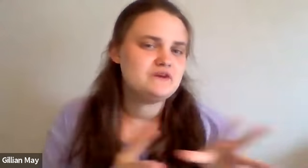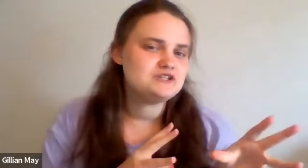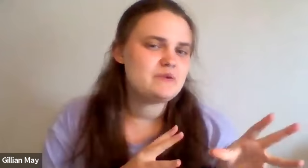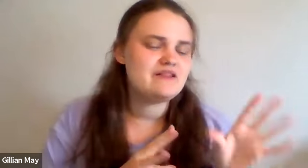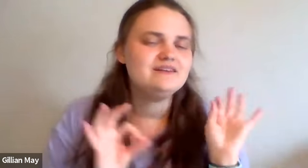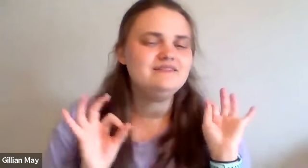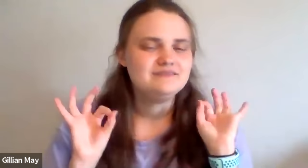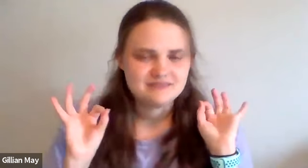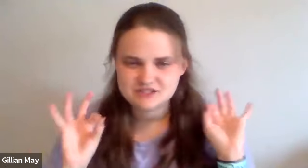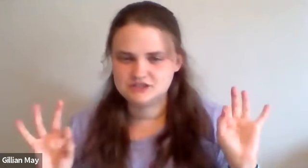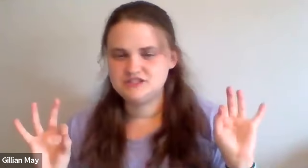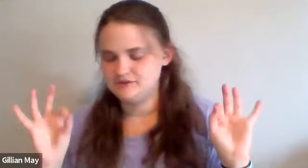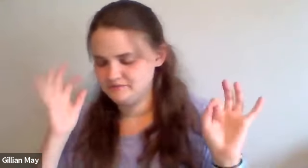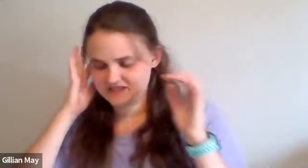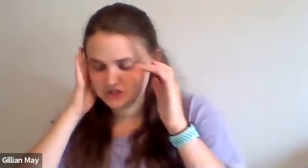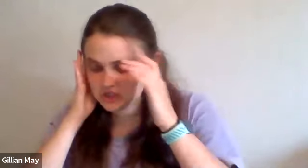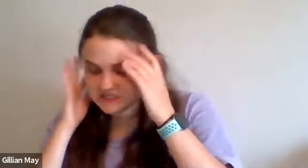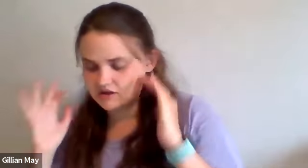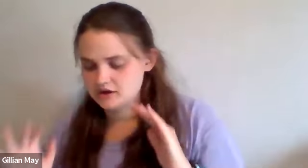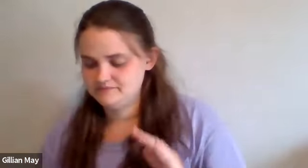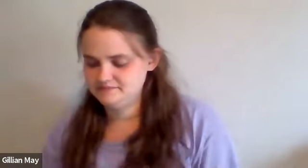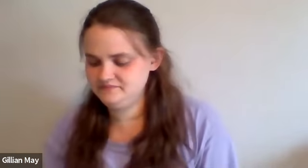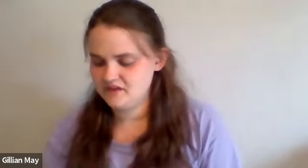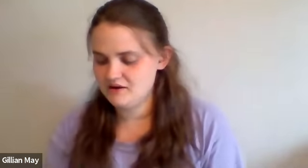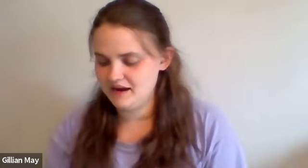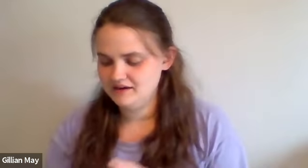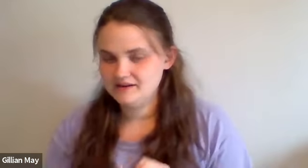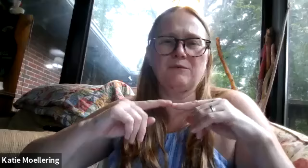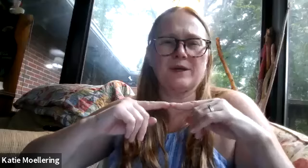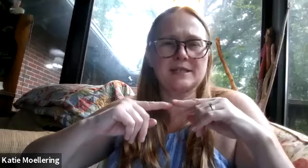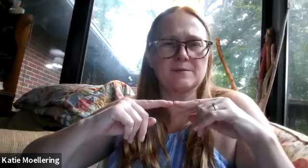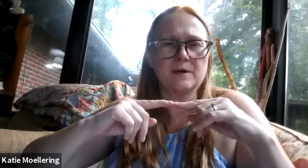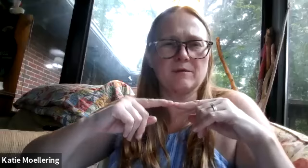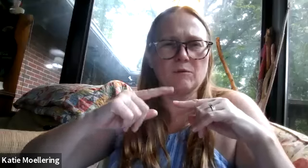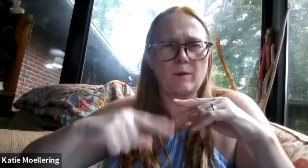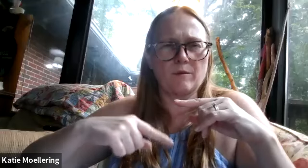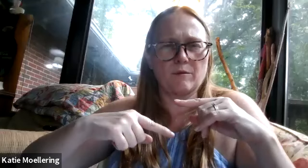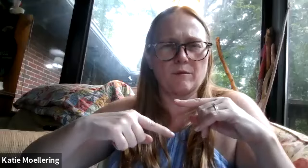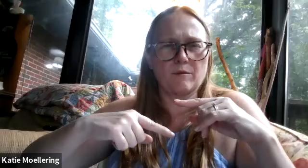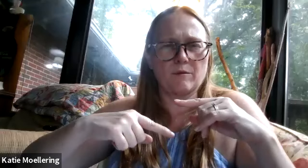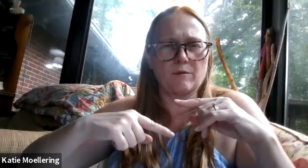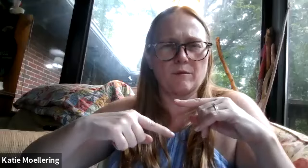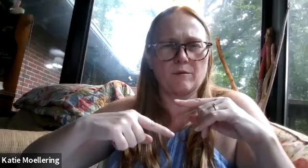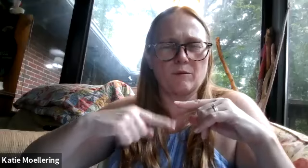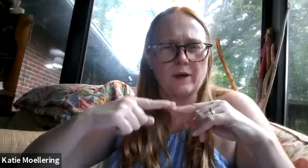finger spelling, good too. That's a good start. Hey, Jillian, right. what is this one? When.